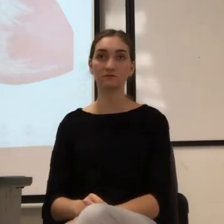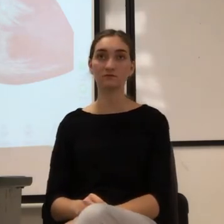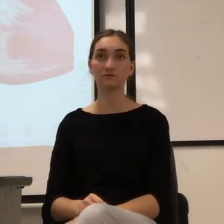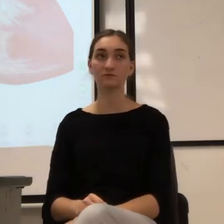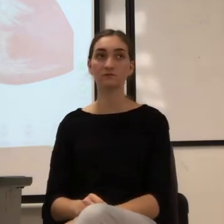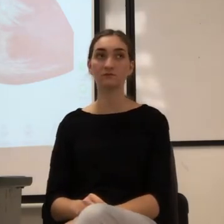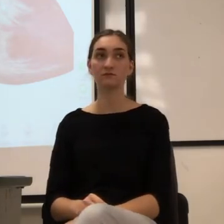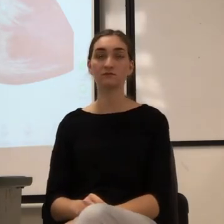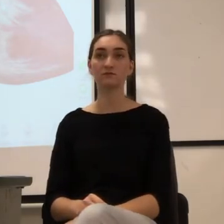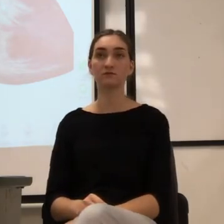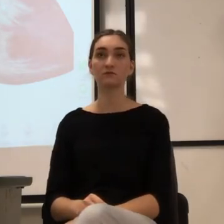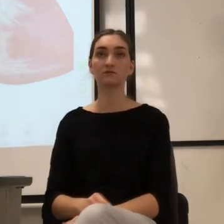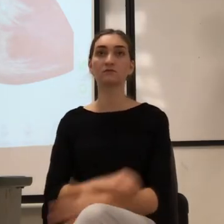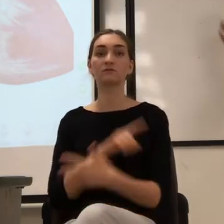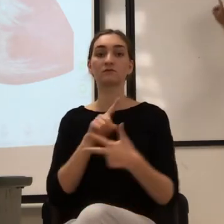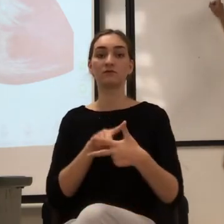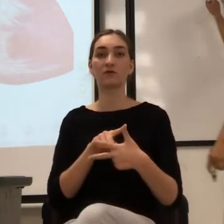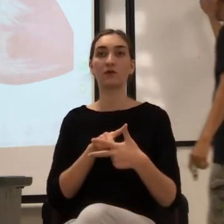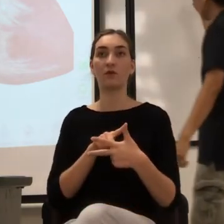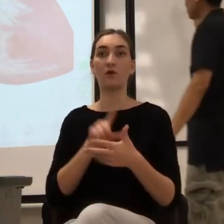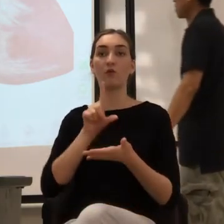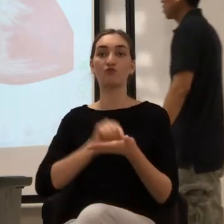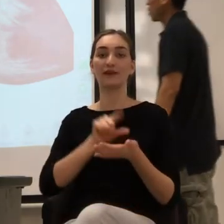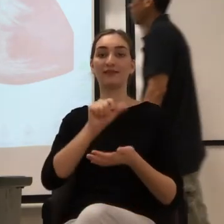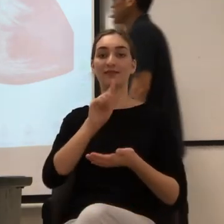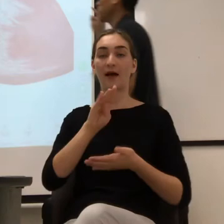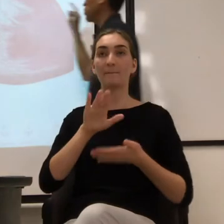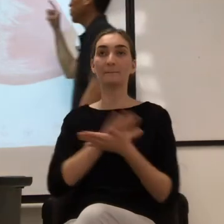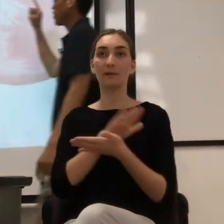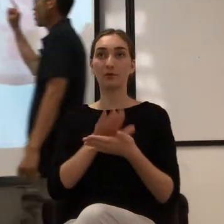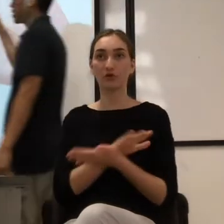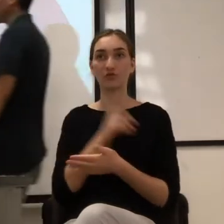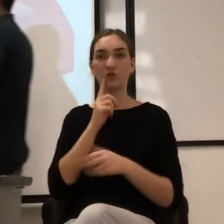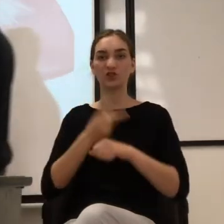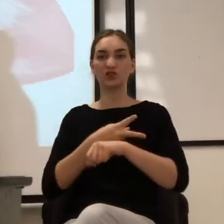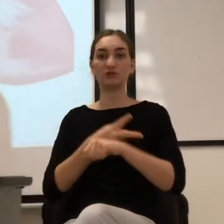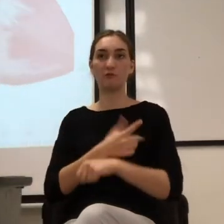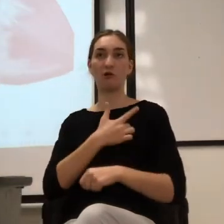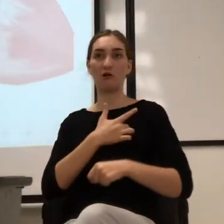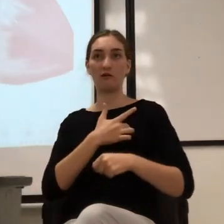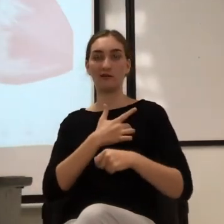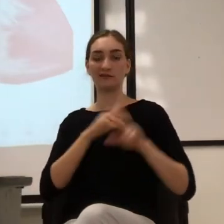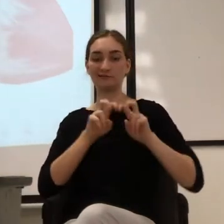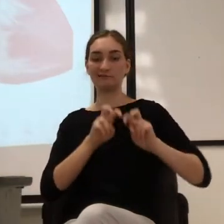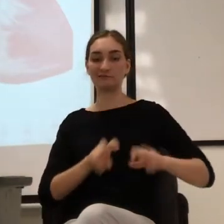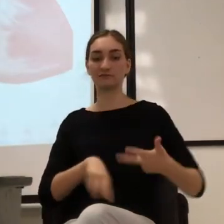Get the print out, gloves, goggles tomorrow, sheep heart dissection. One of the things you'll do, you're gonna cut this